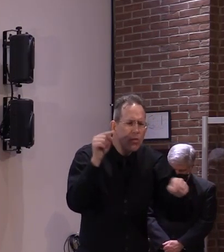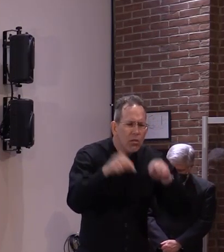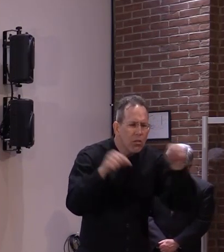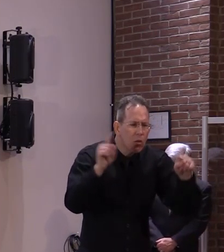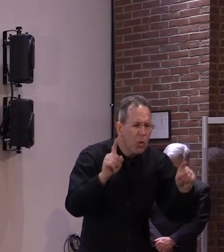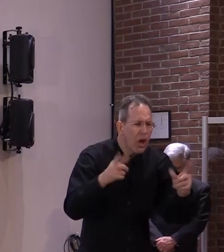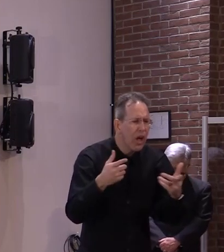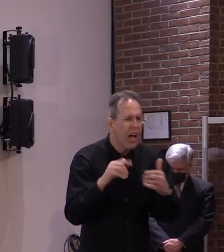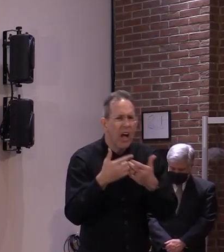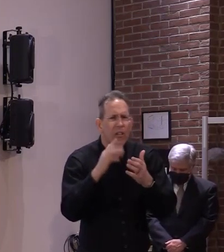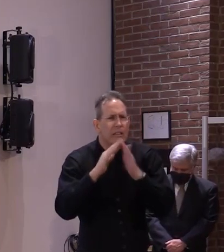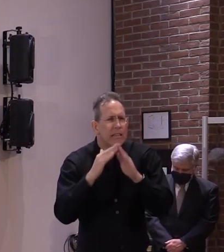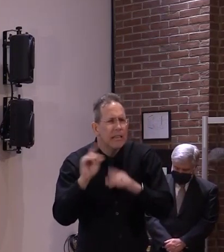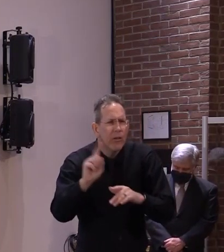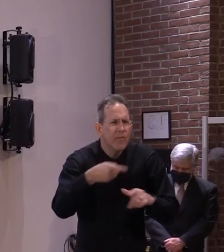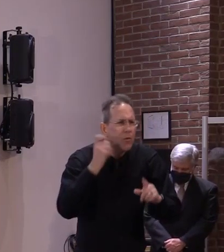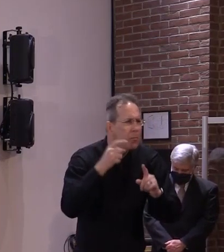common,